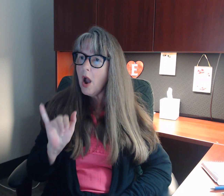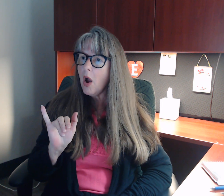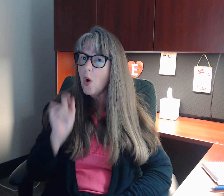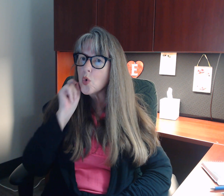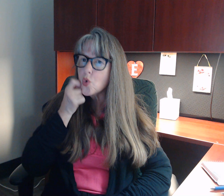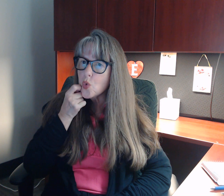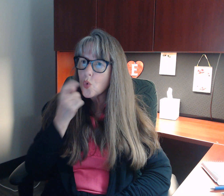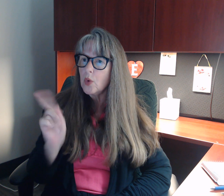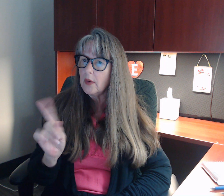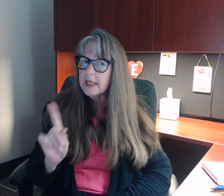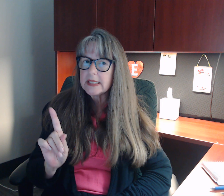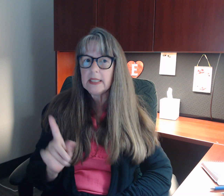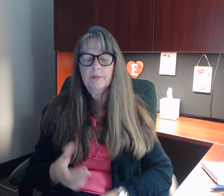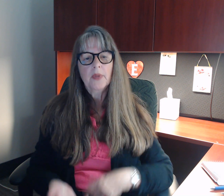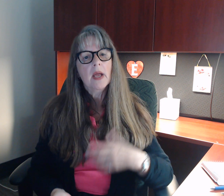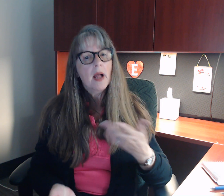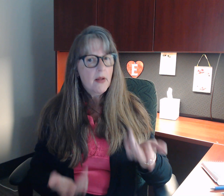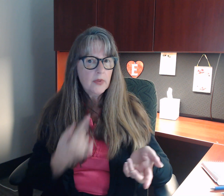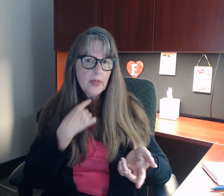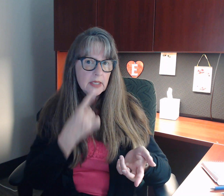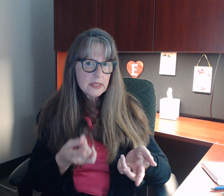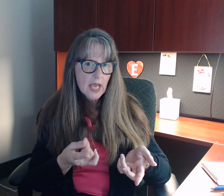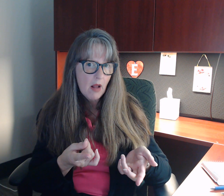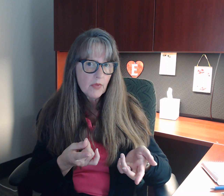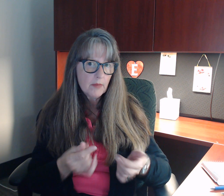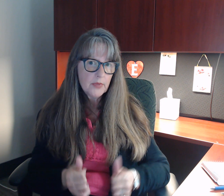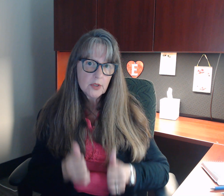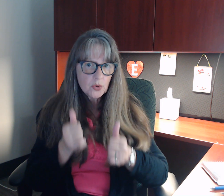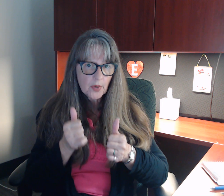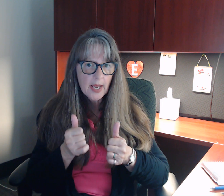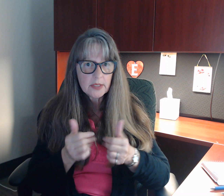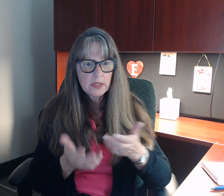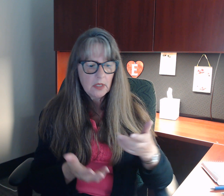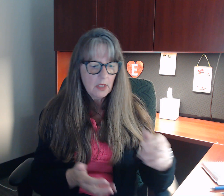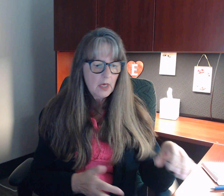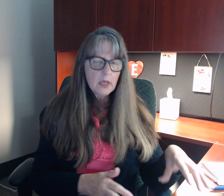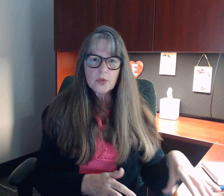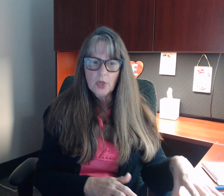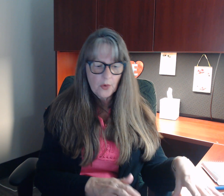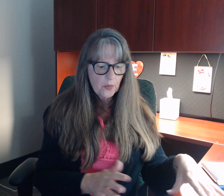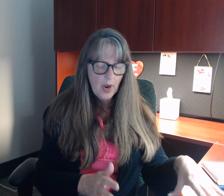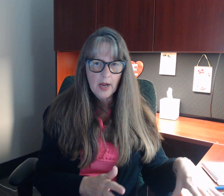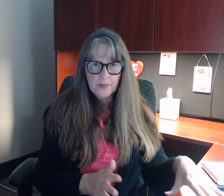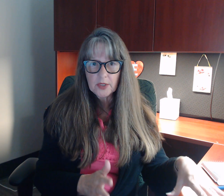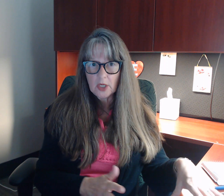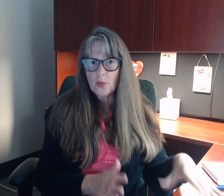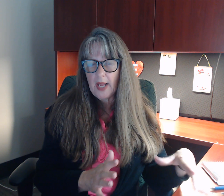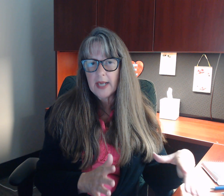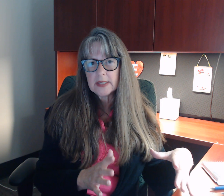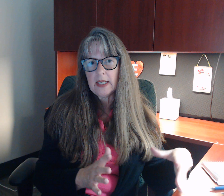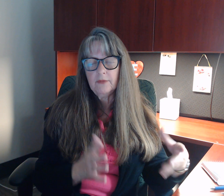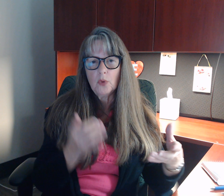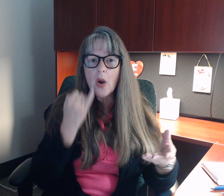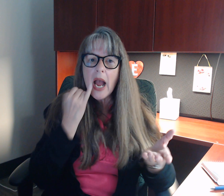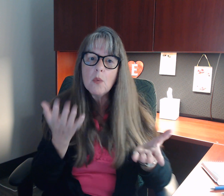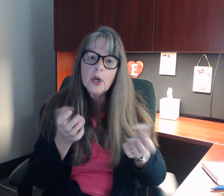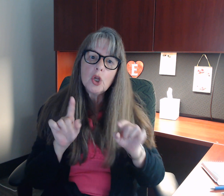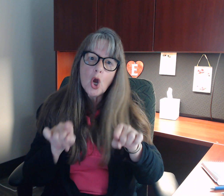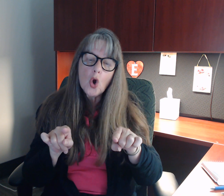Oh, cool, where is it? And then they can tell them the address. So that's how you would ask that. If I want to go,